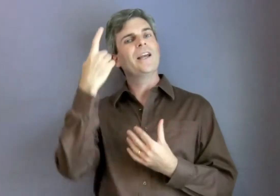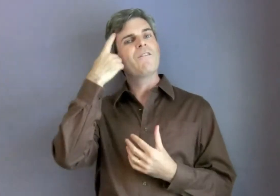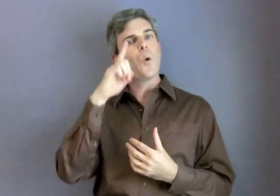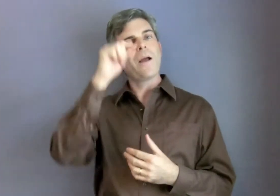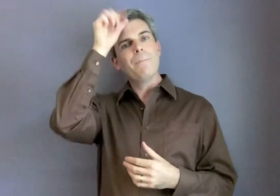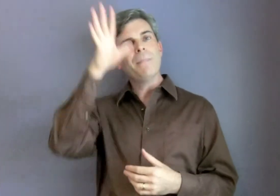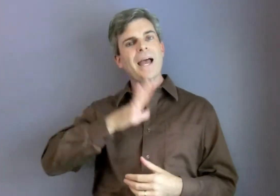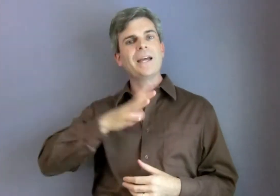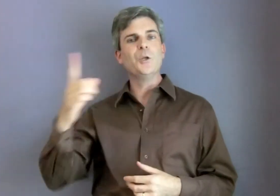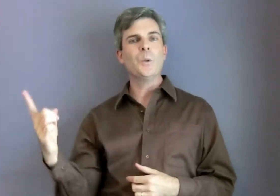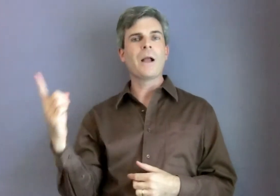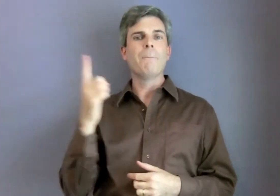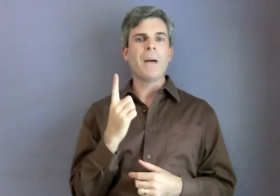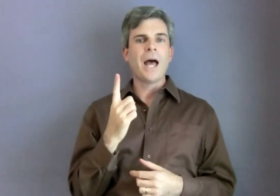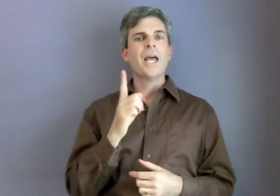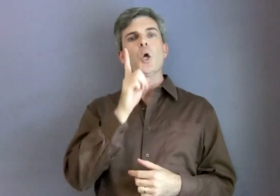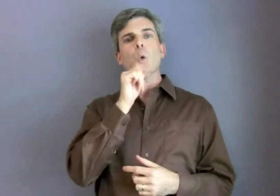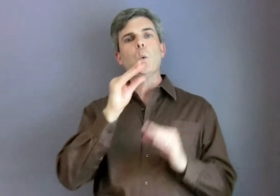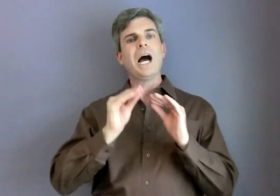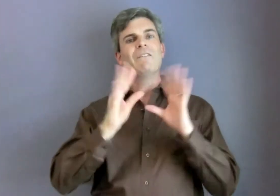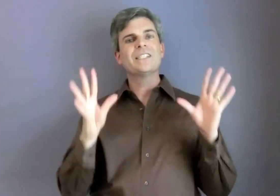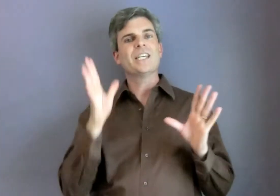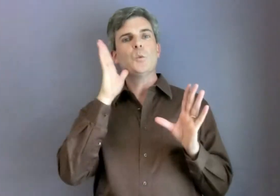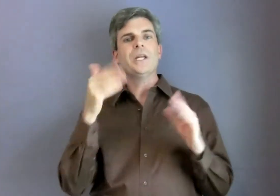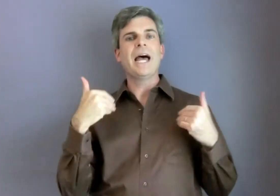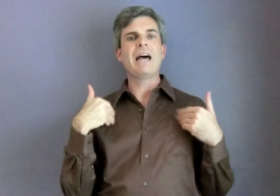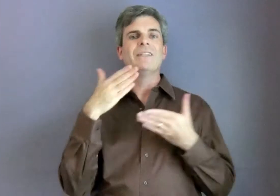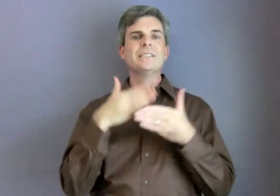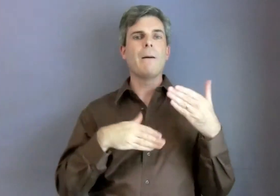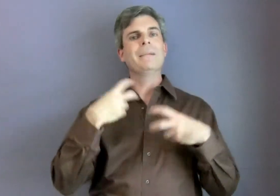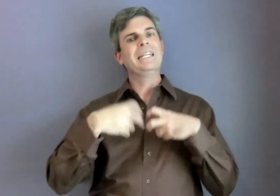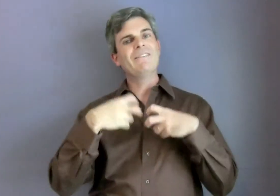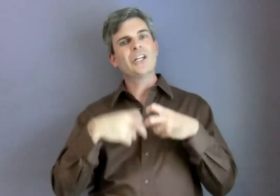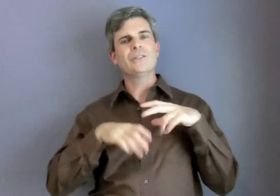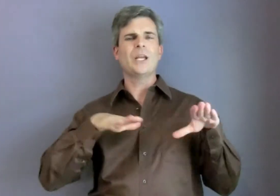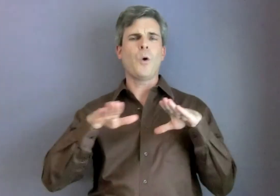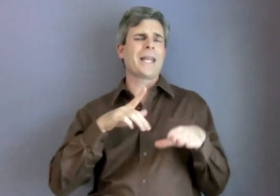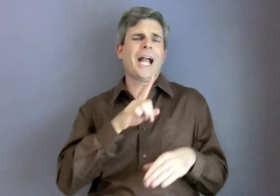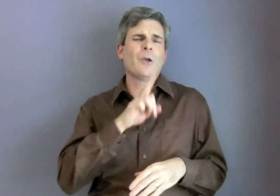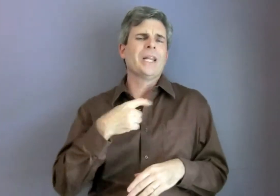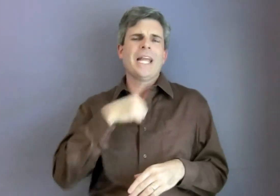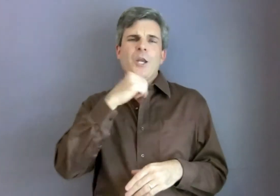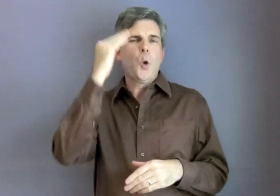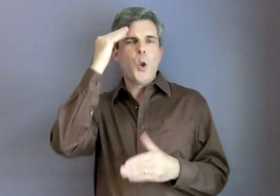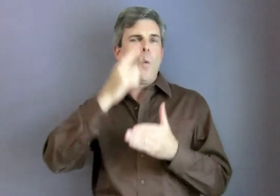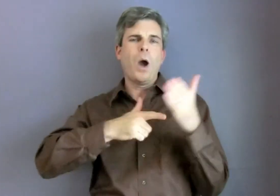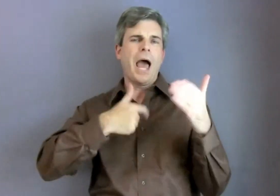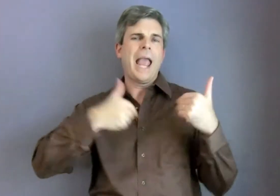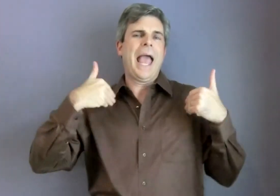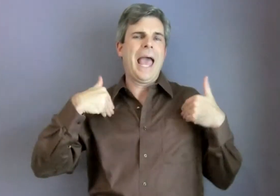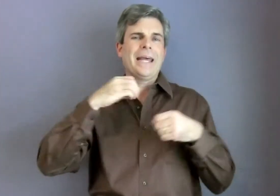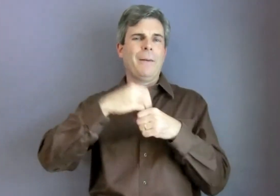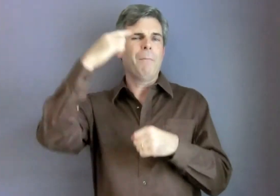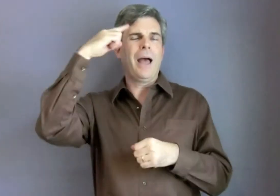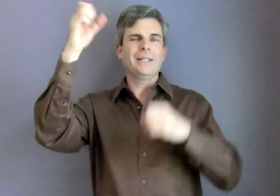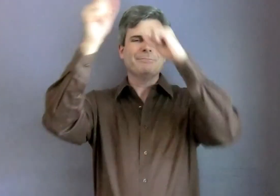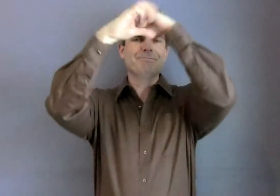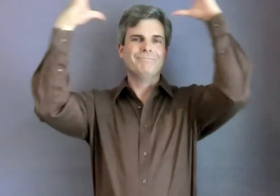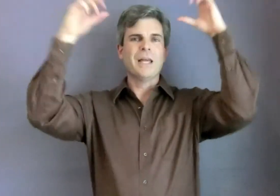who obviously would have some difficulty I don't know what I had in my mind. And he was walking around, I was walking around. I didn't